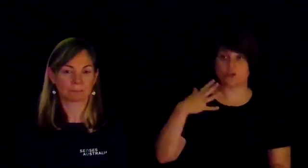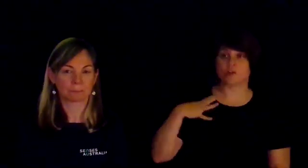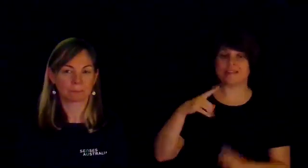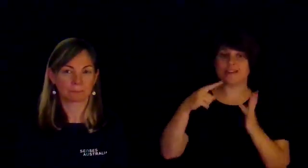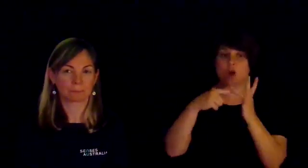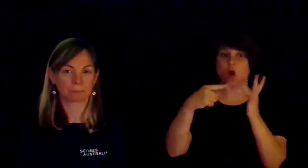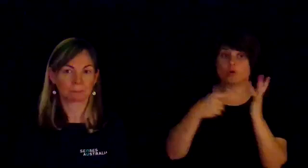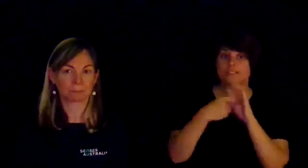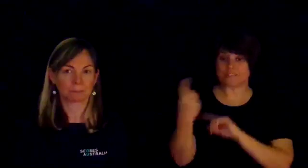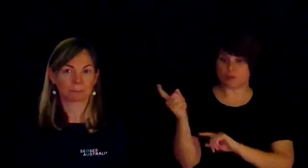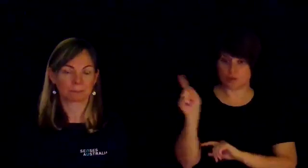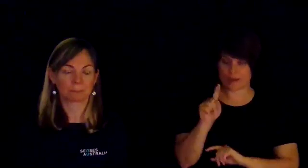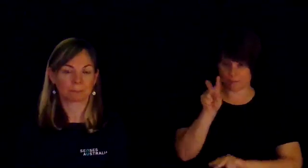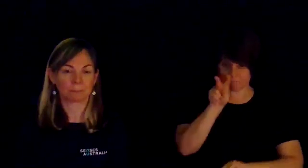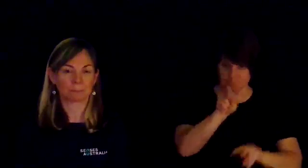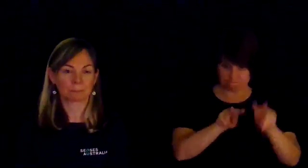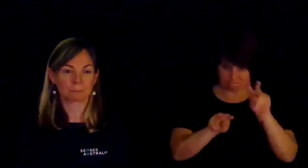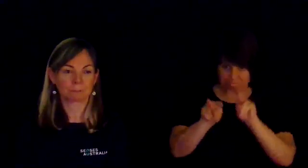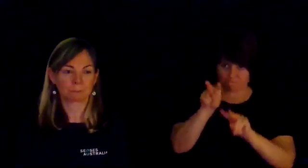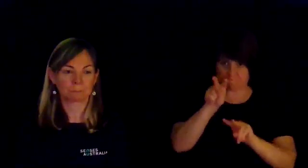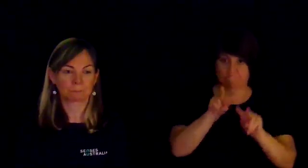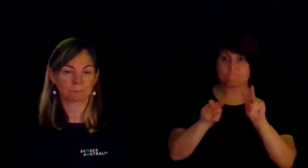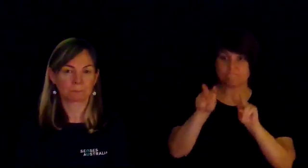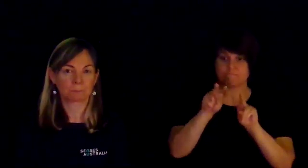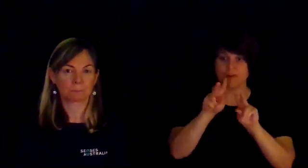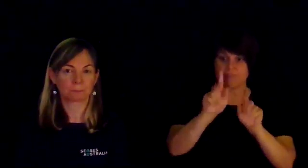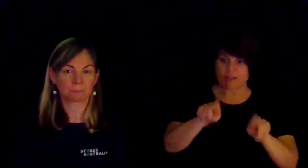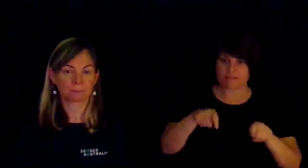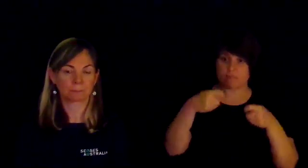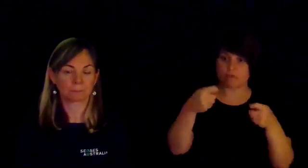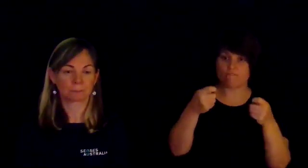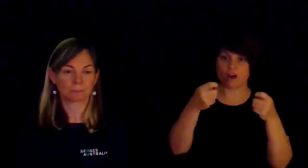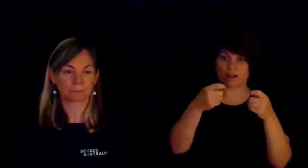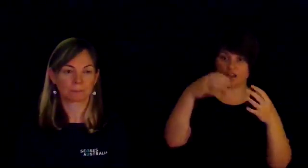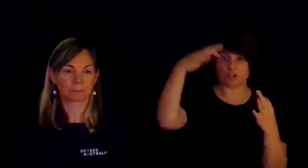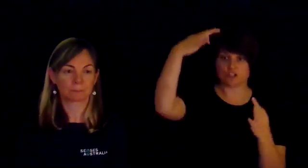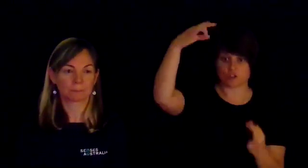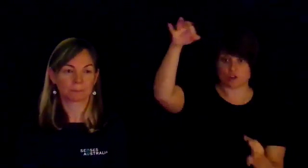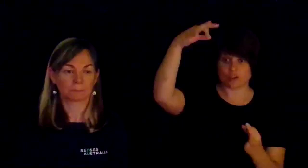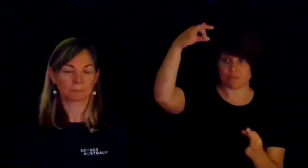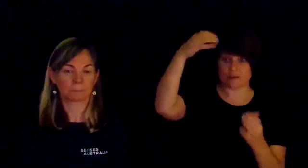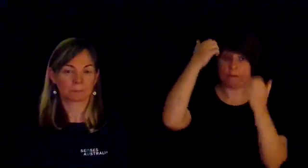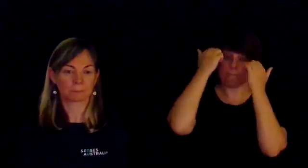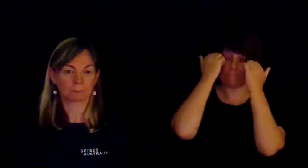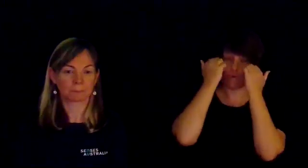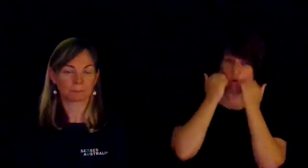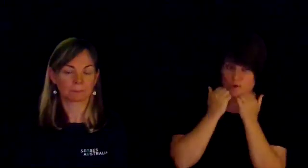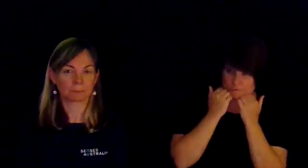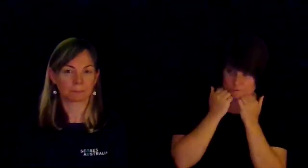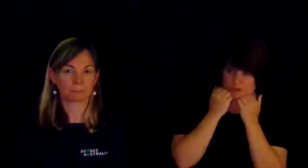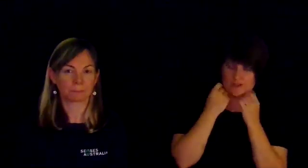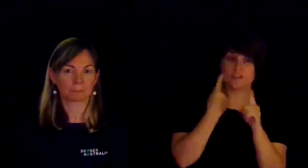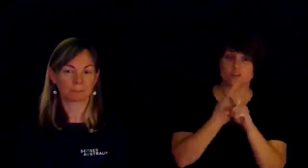therapist. It is a document that outlines your whole life and how